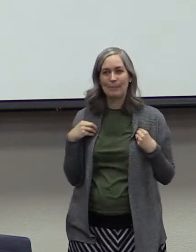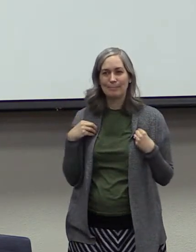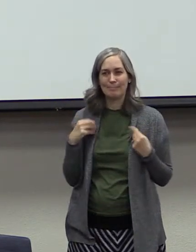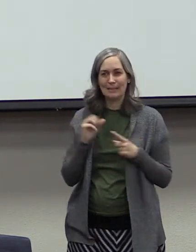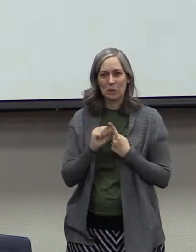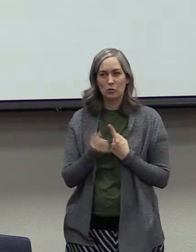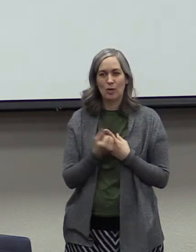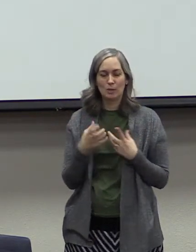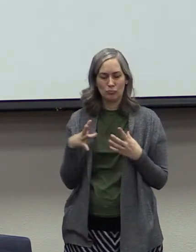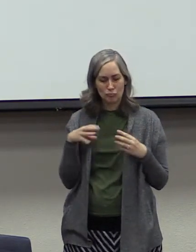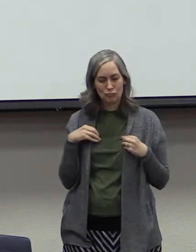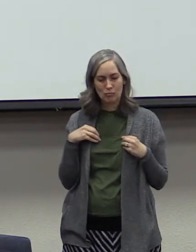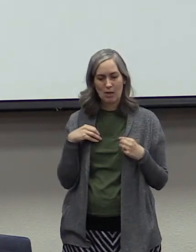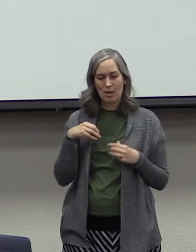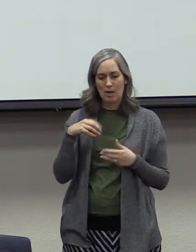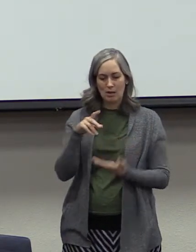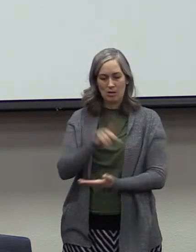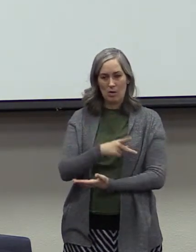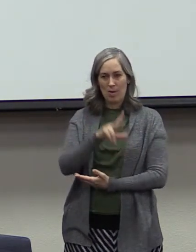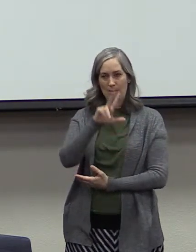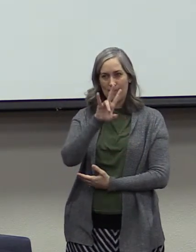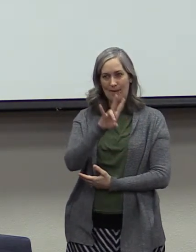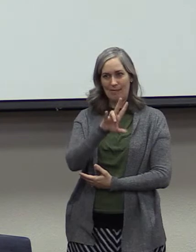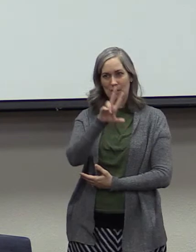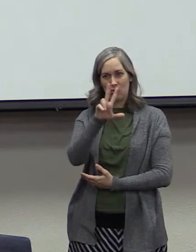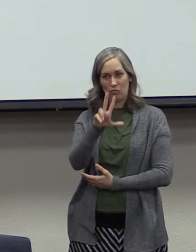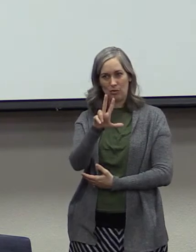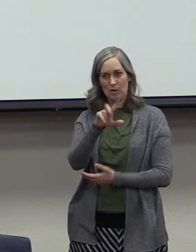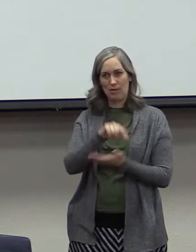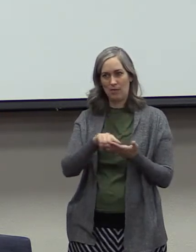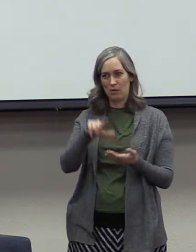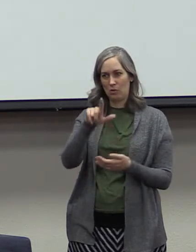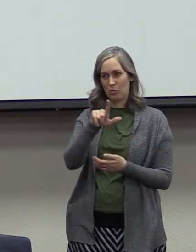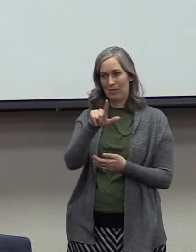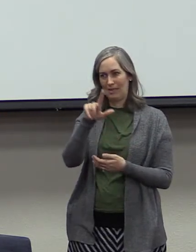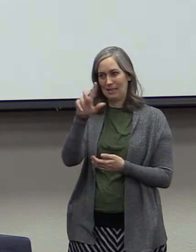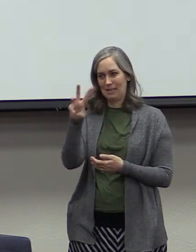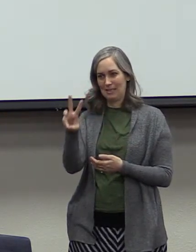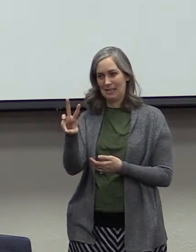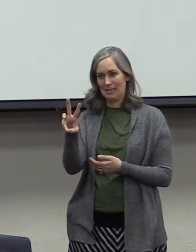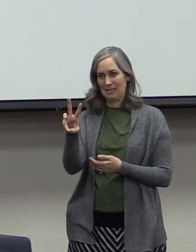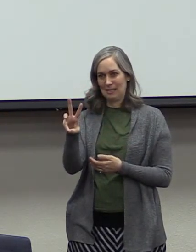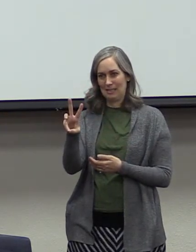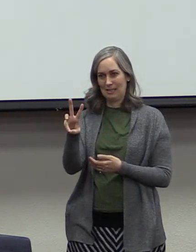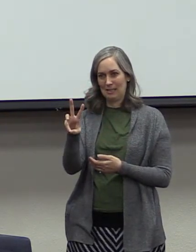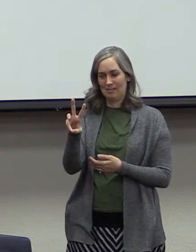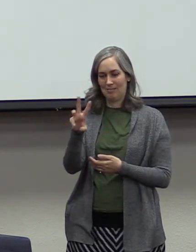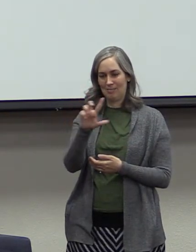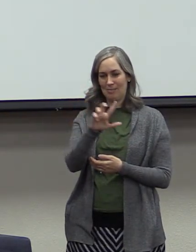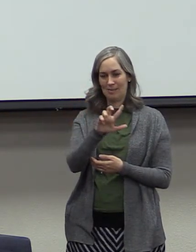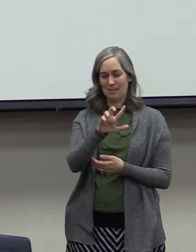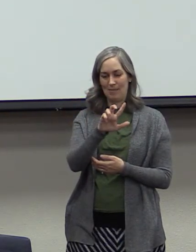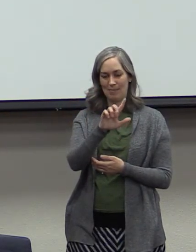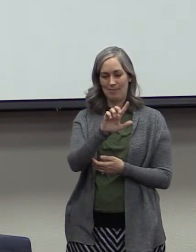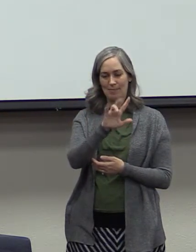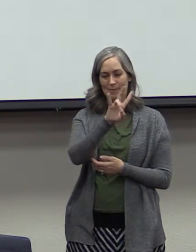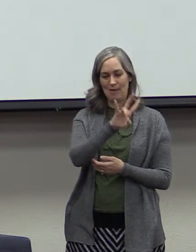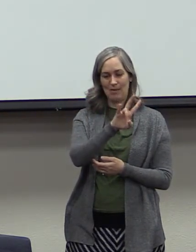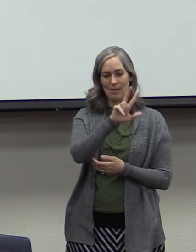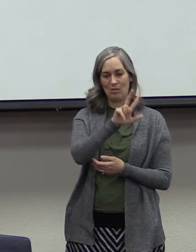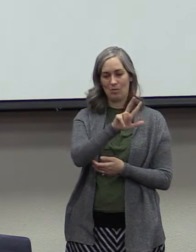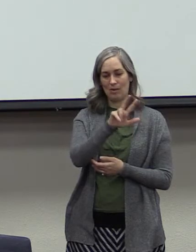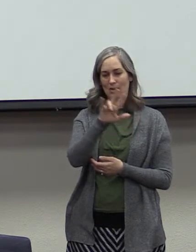Psalms. It's Psalm 73 and verse 26. As the writer, one of the sons of